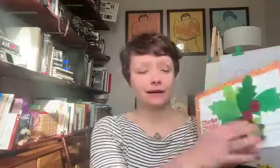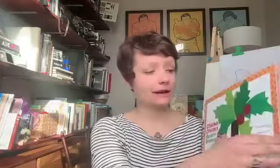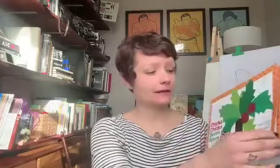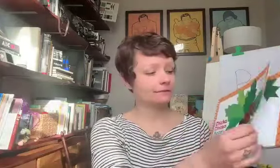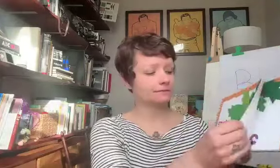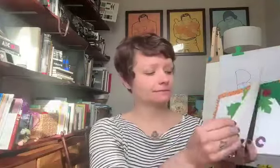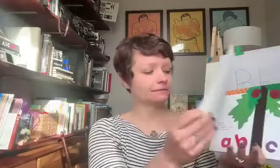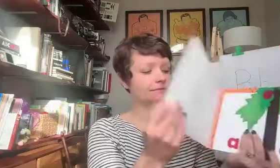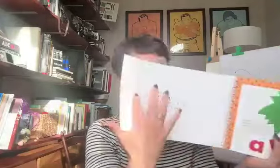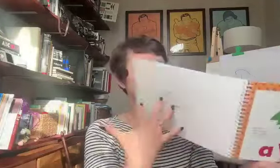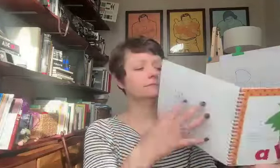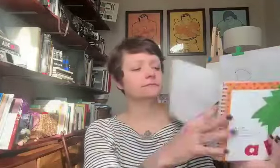Right, ready?